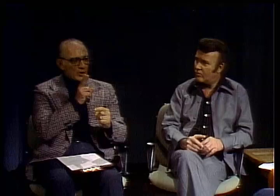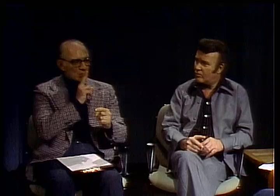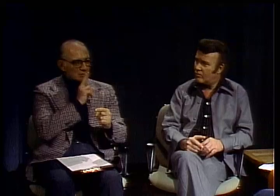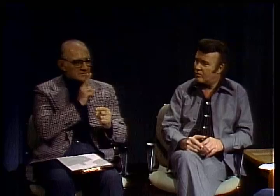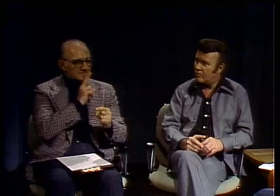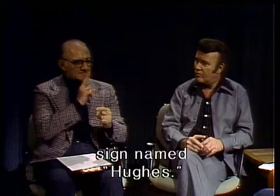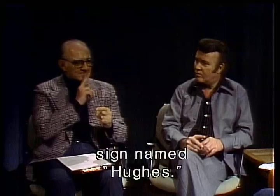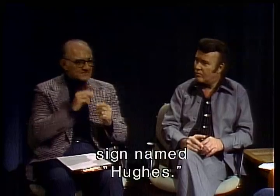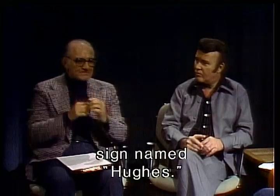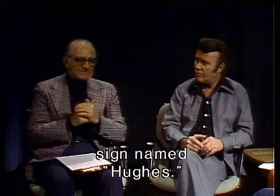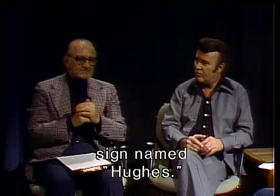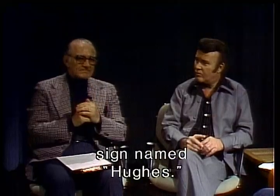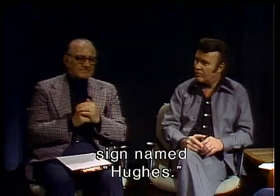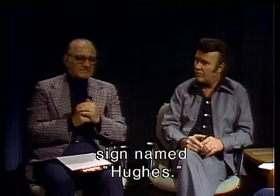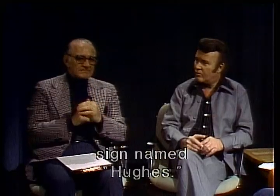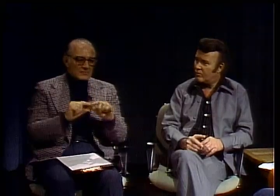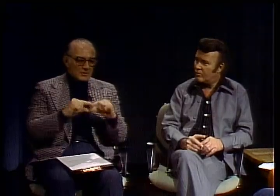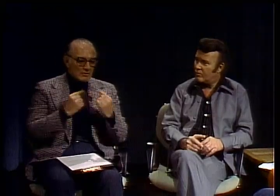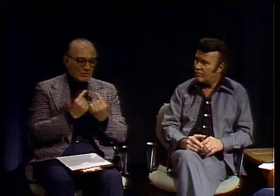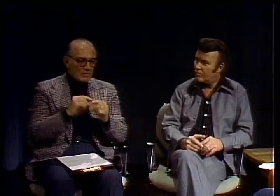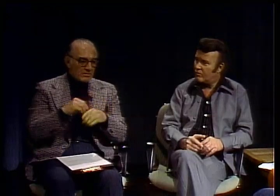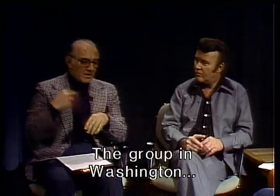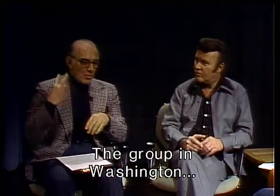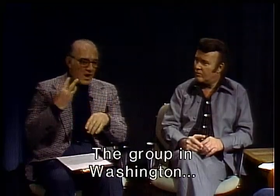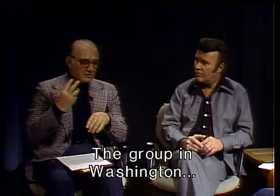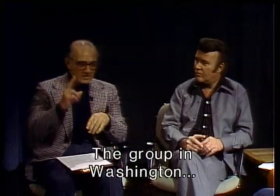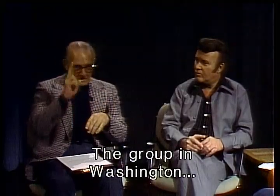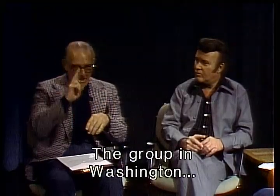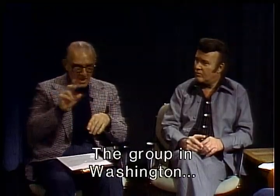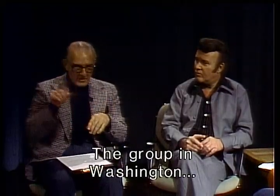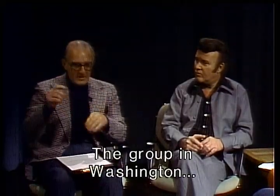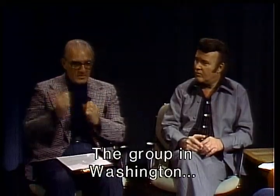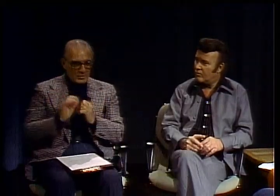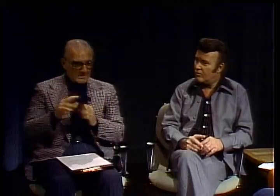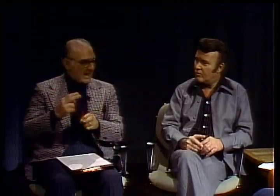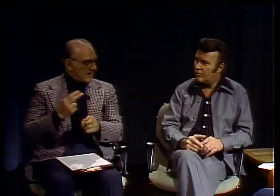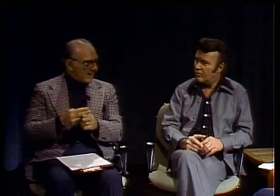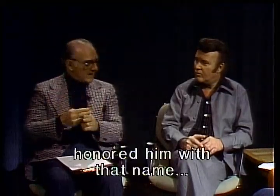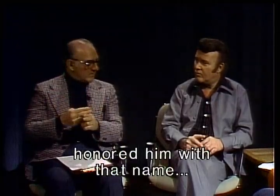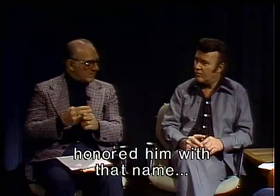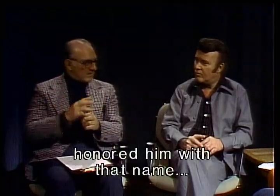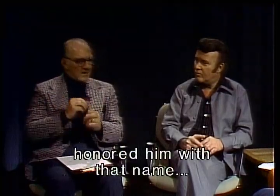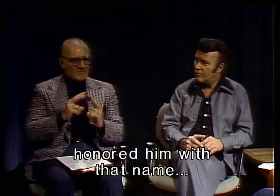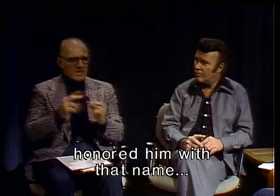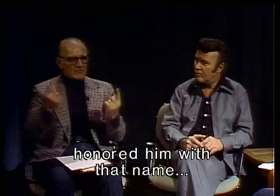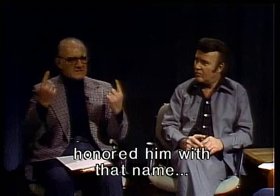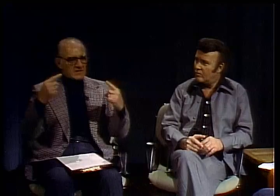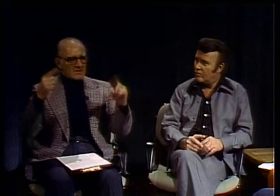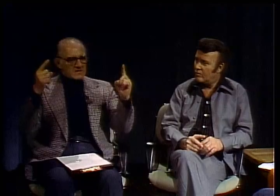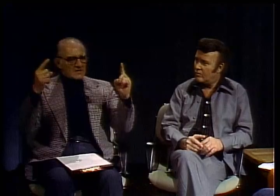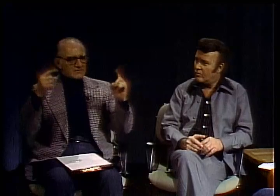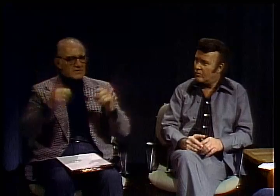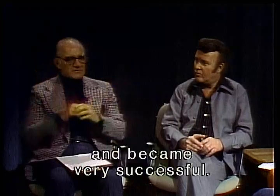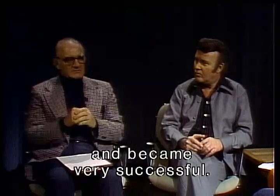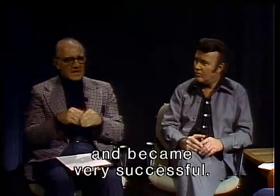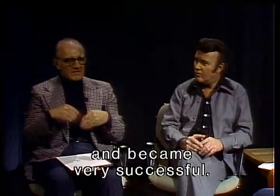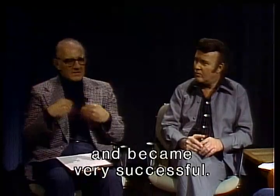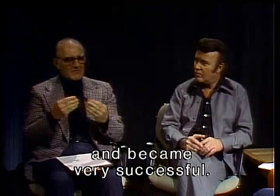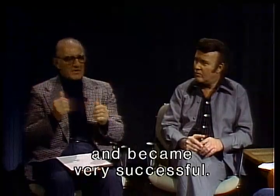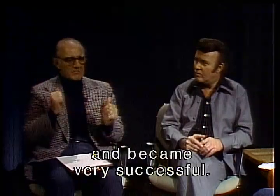Hughes. The group in Washington honored him with that name, and very successful. They've given